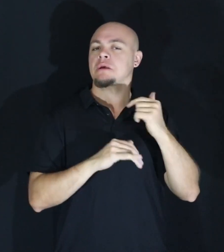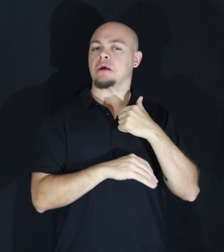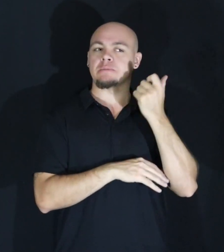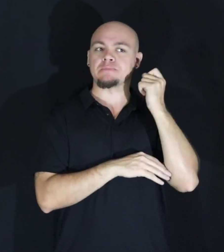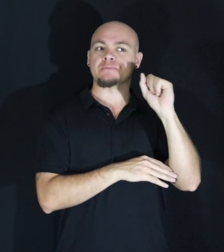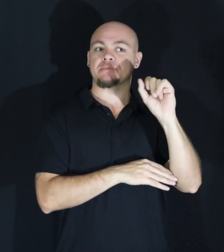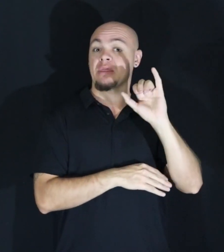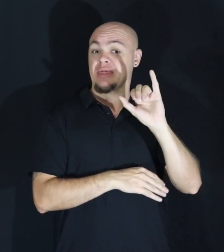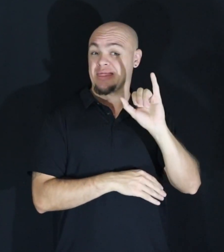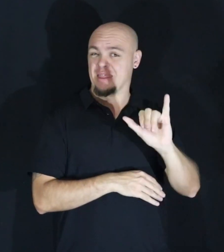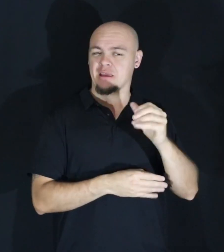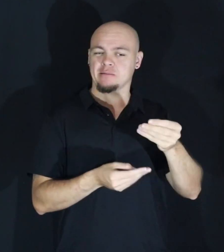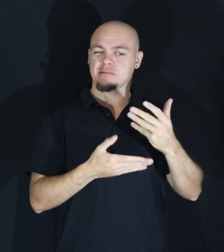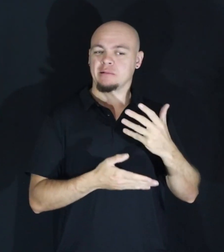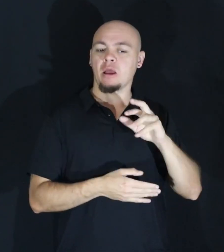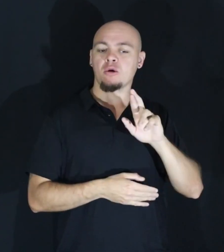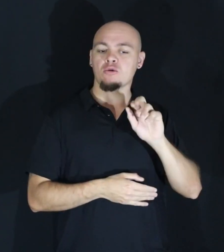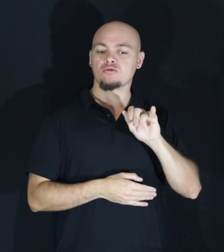That radicalized me.